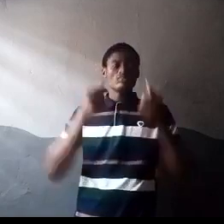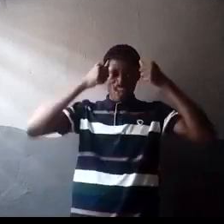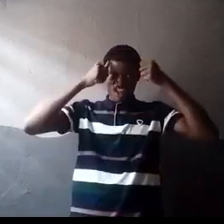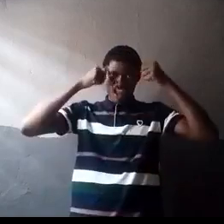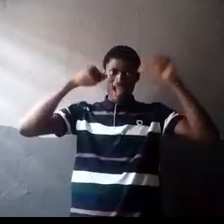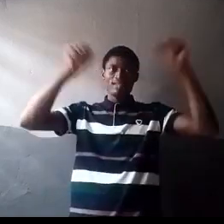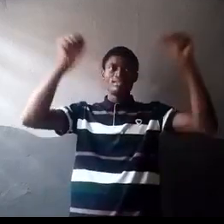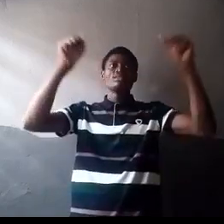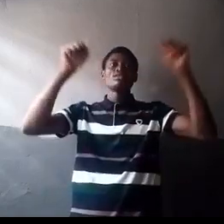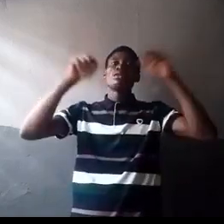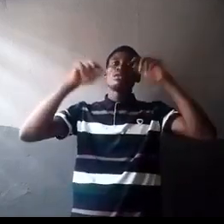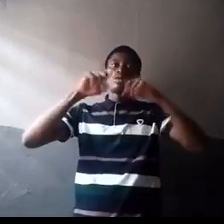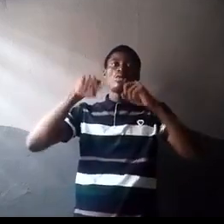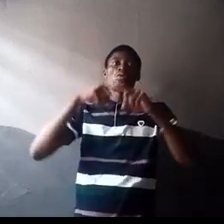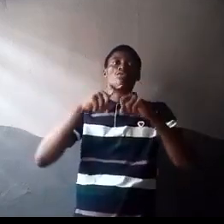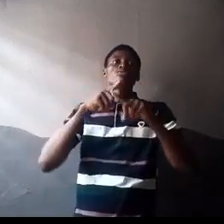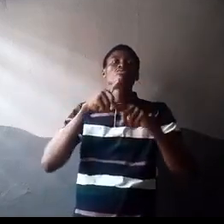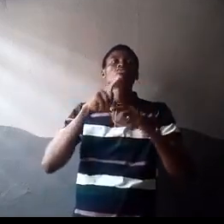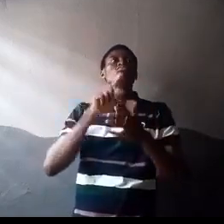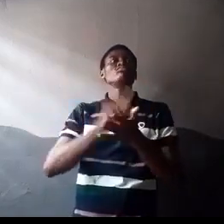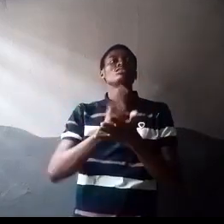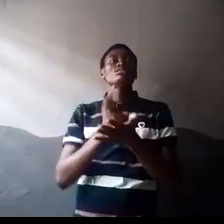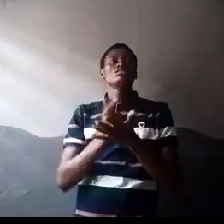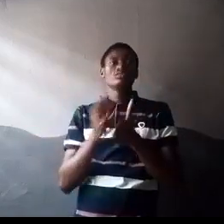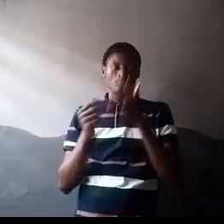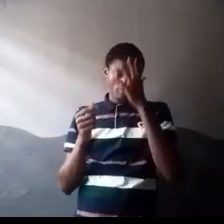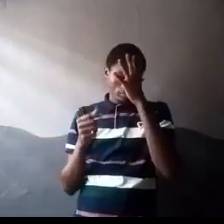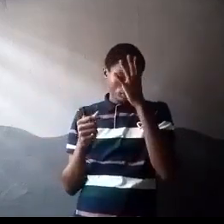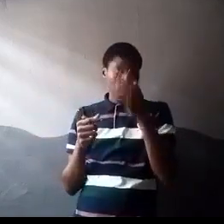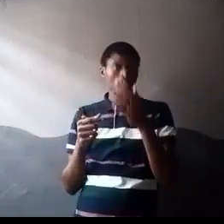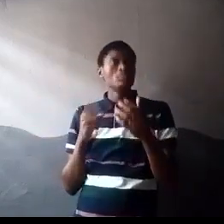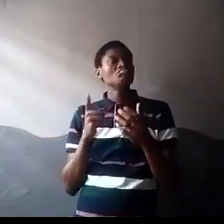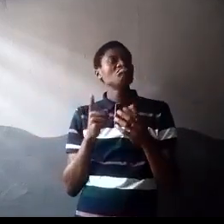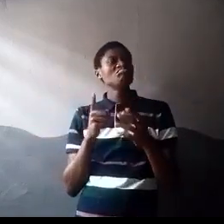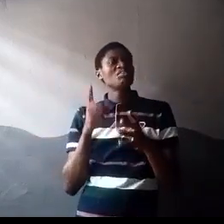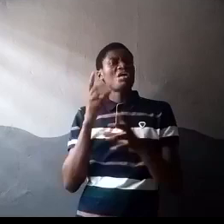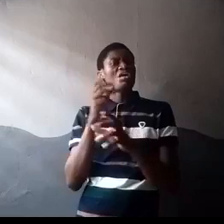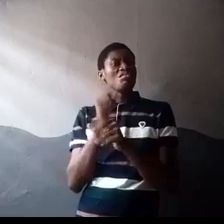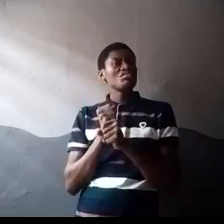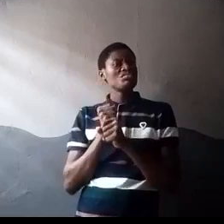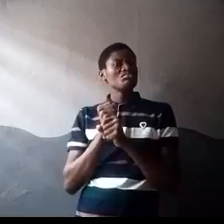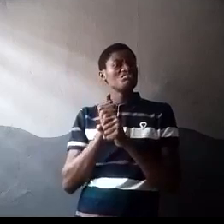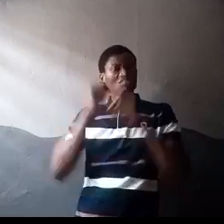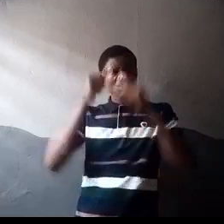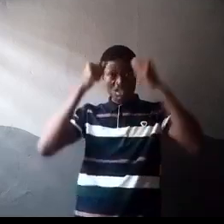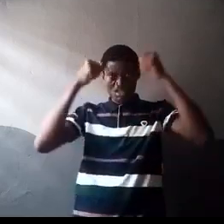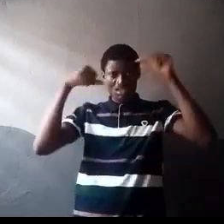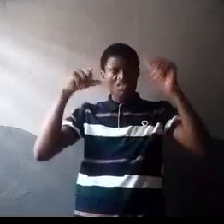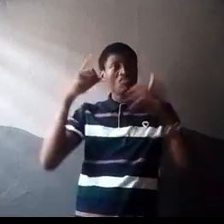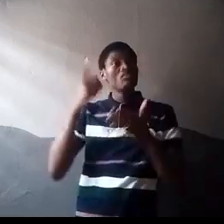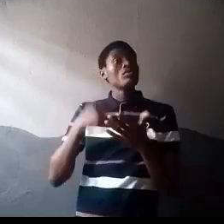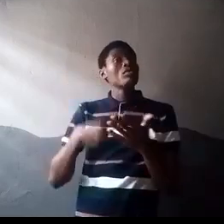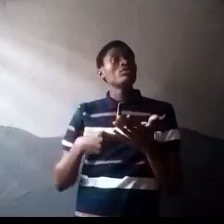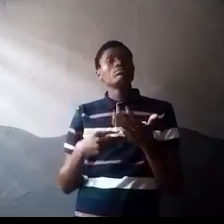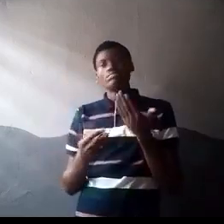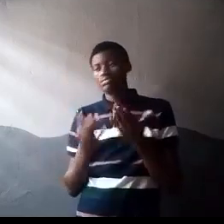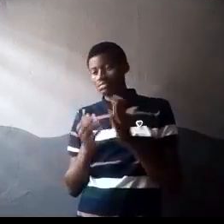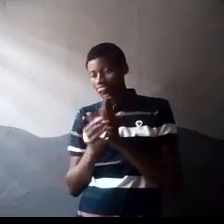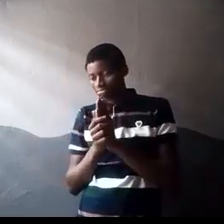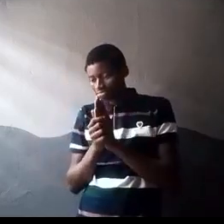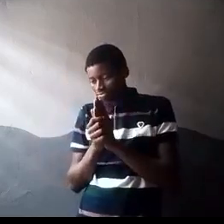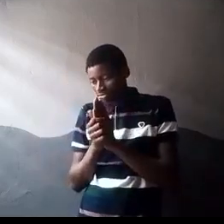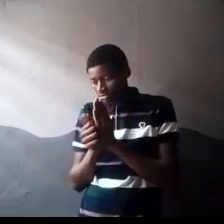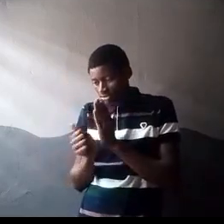you now, you can look at yourself and say, okay, now what have I achieved from this program? So it could be those skills that you've gathered from that program. It